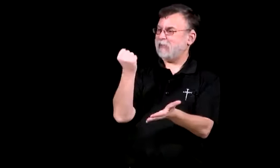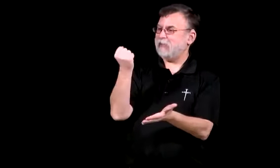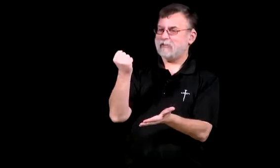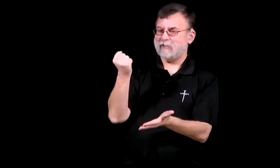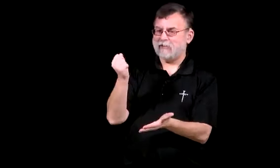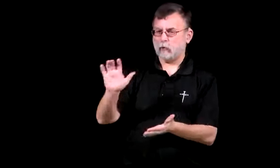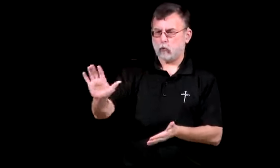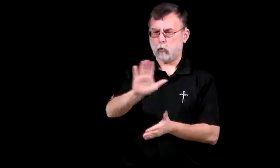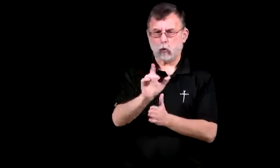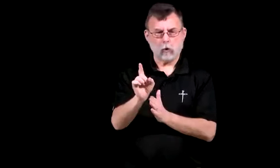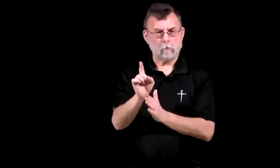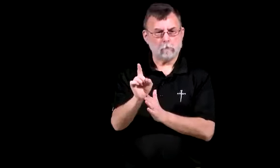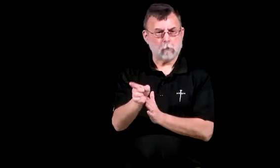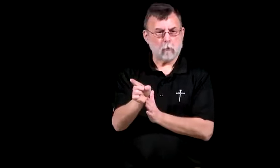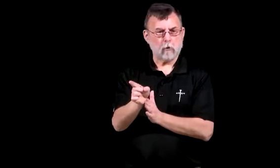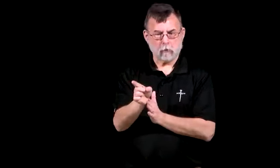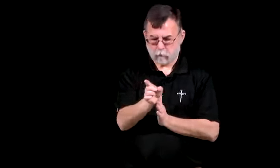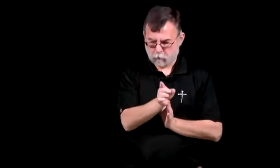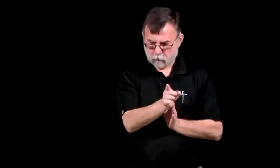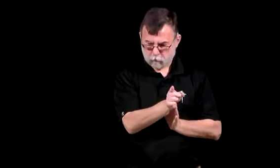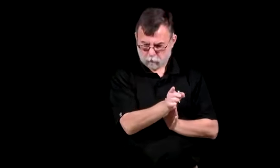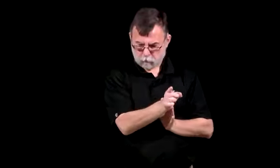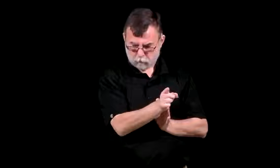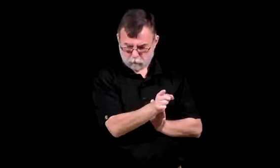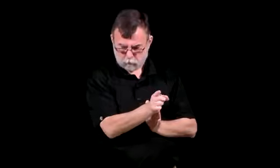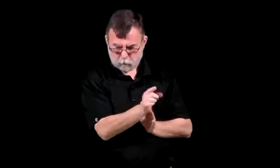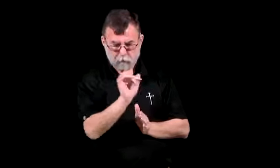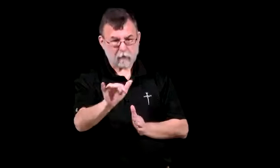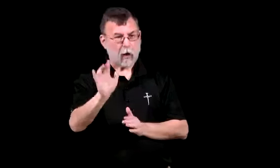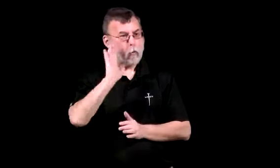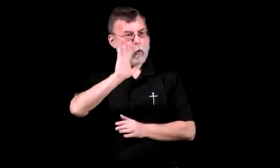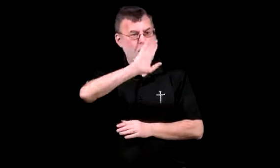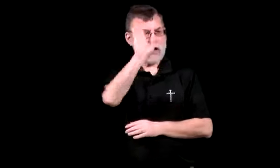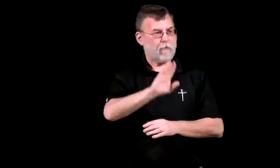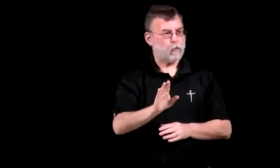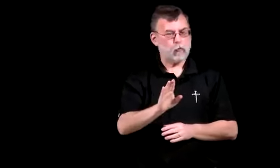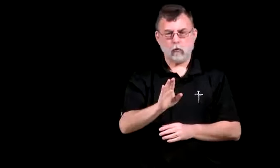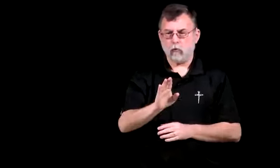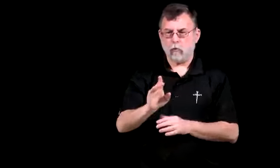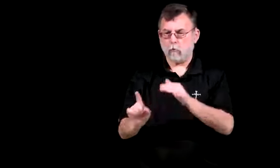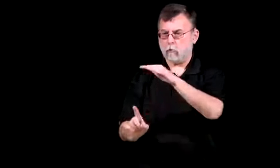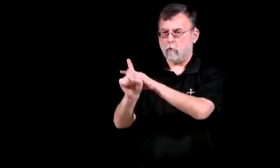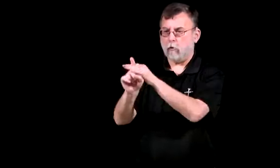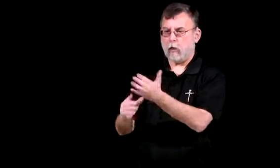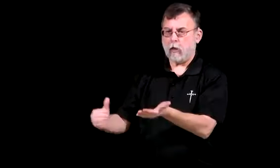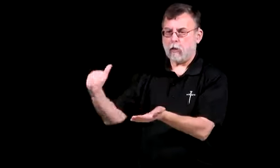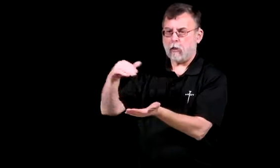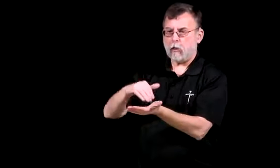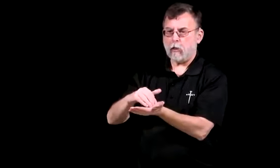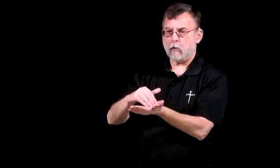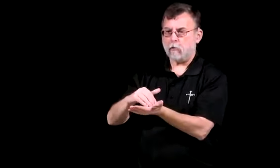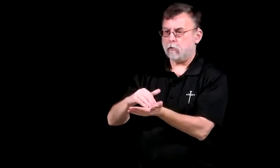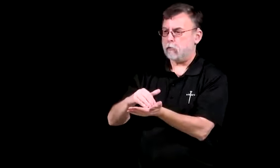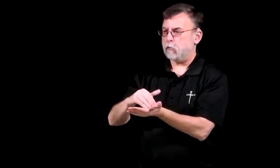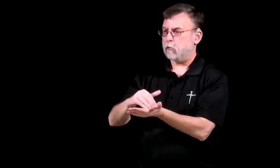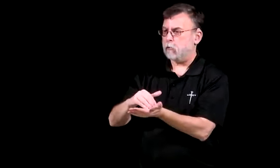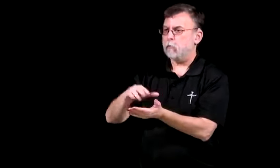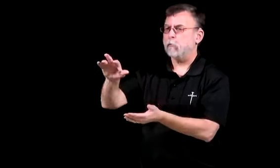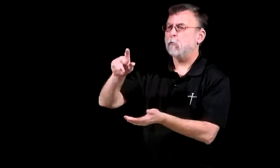And we want to seize those opportunities and seize the moment. We want to seize those opportunities that may never come